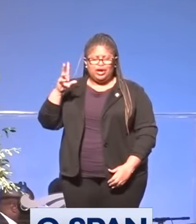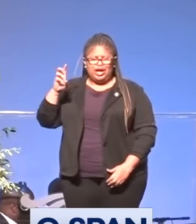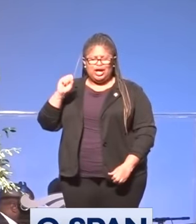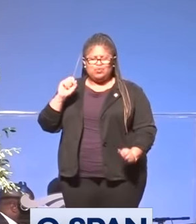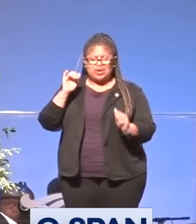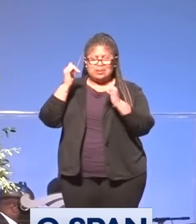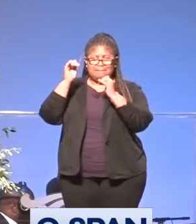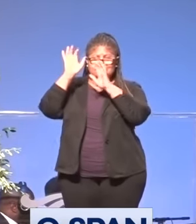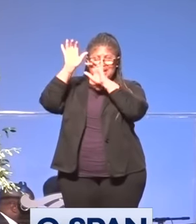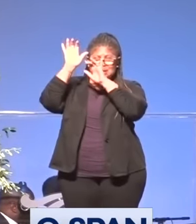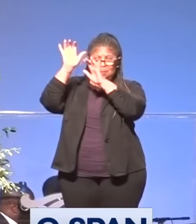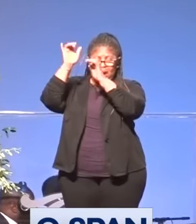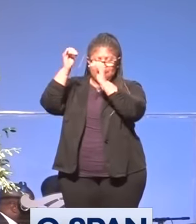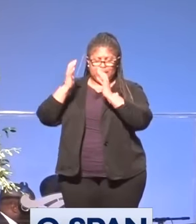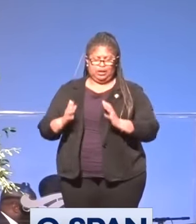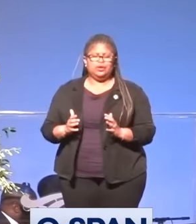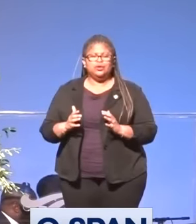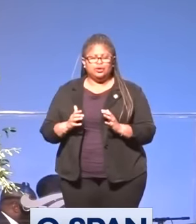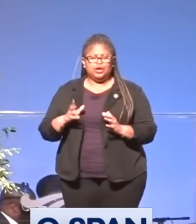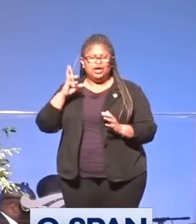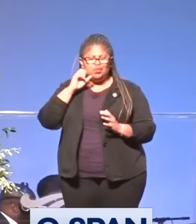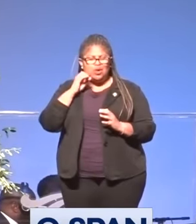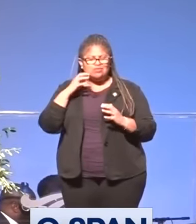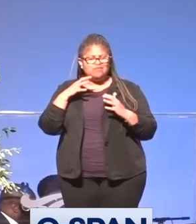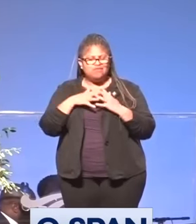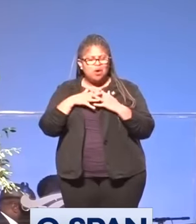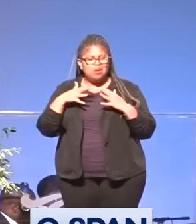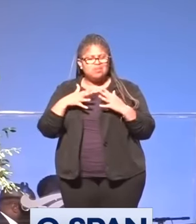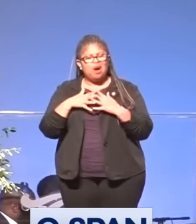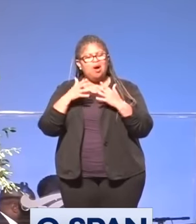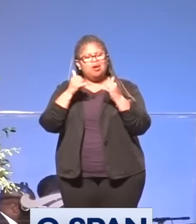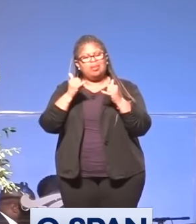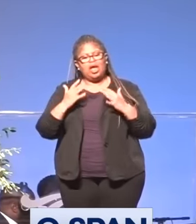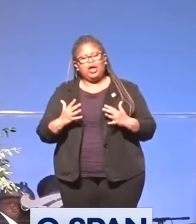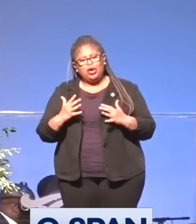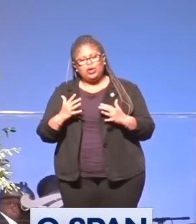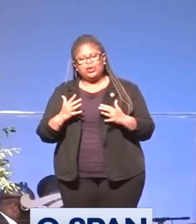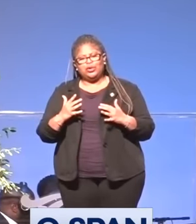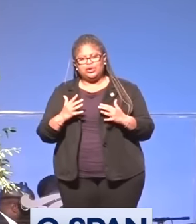a basketball player. He's a football player.